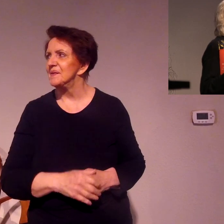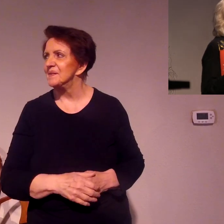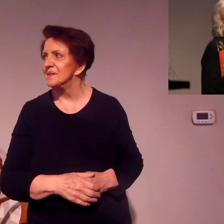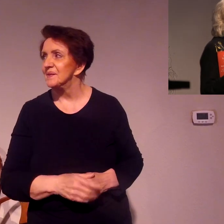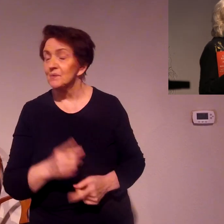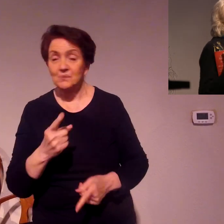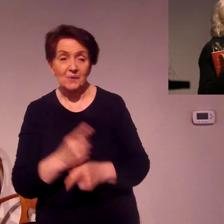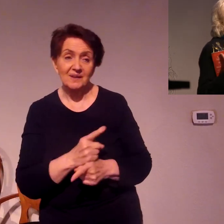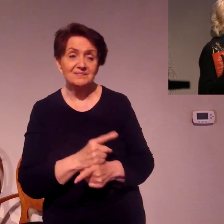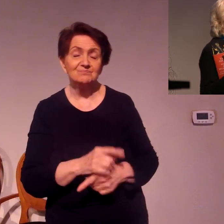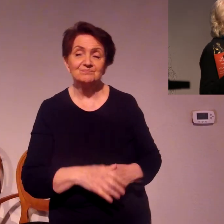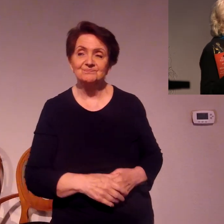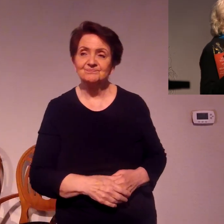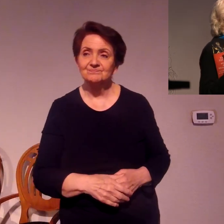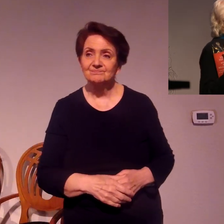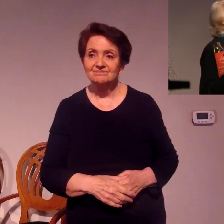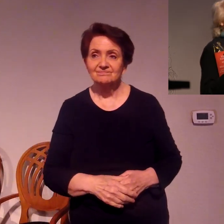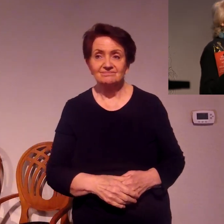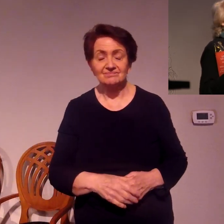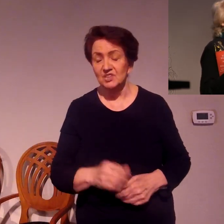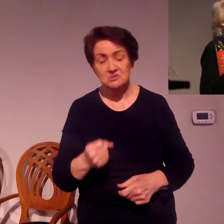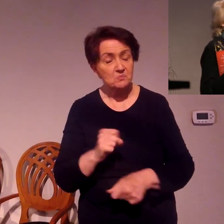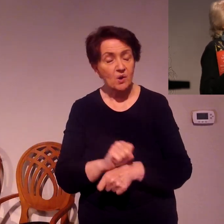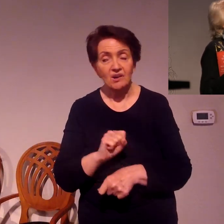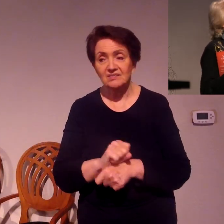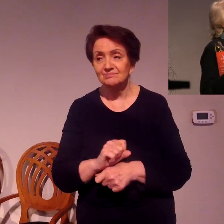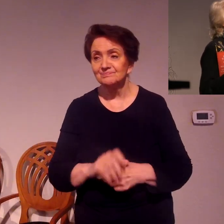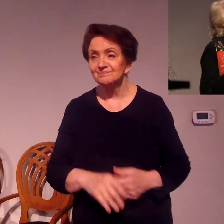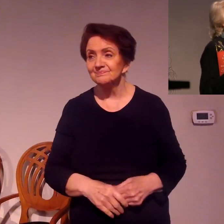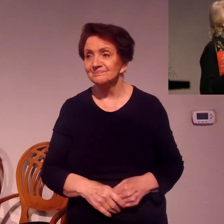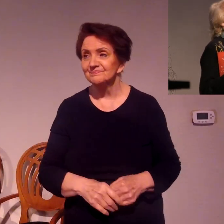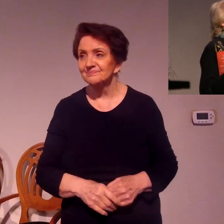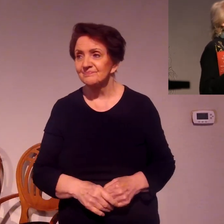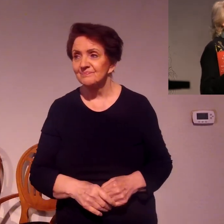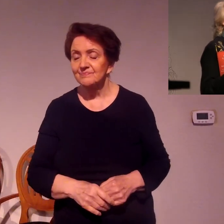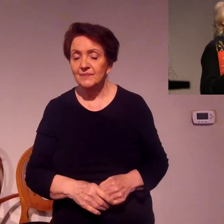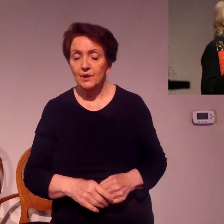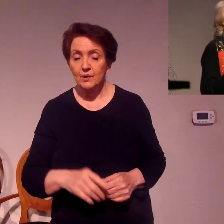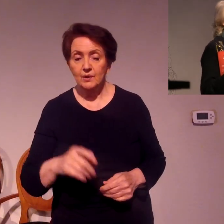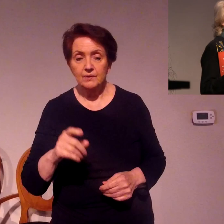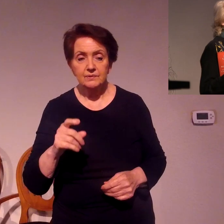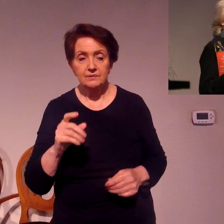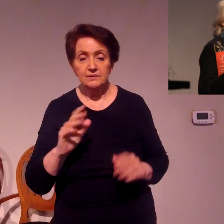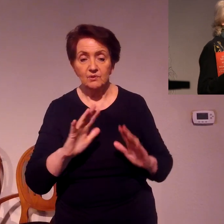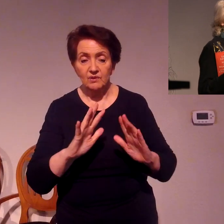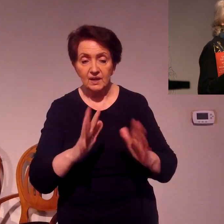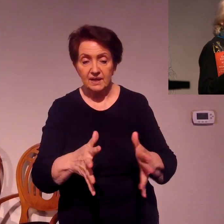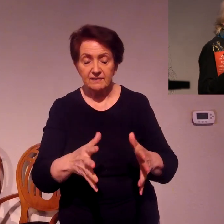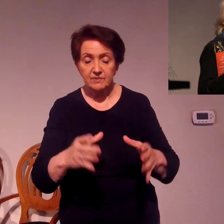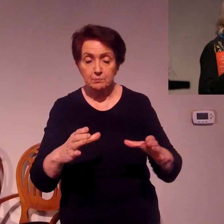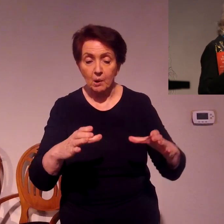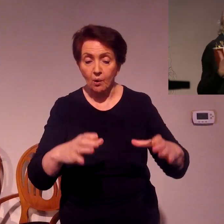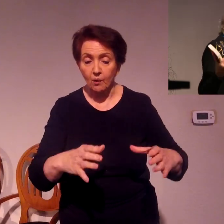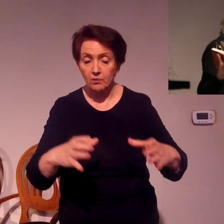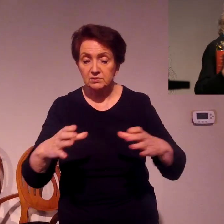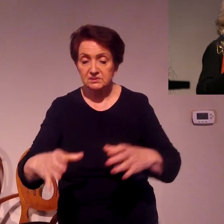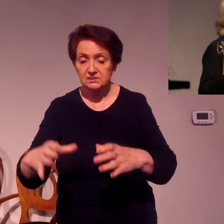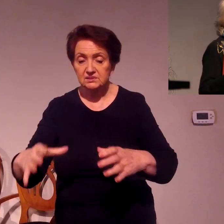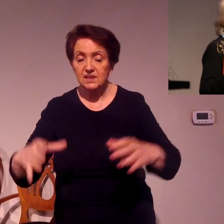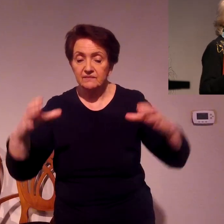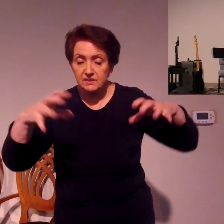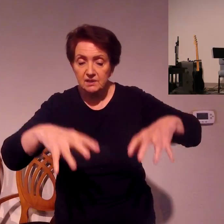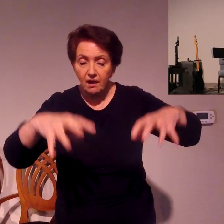Right? Because it doesn't serve, does it? So either we leave the bowls at the top, or if I need the room for the coffee cups, I simply move them